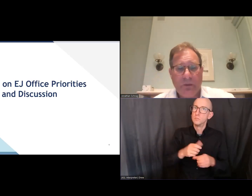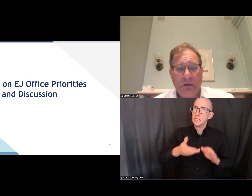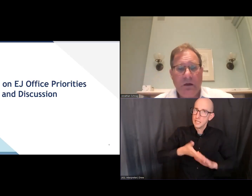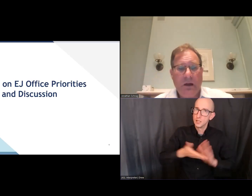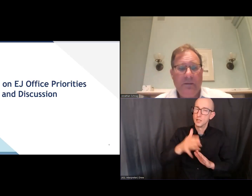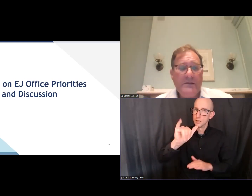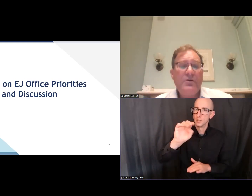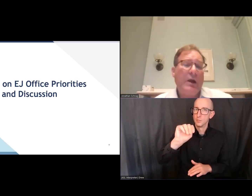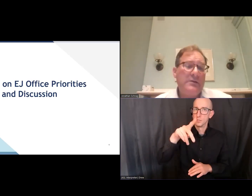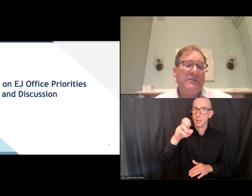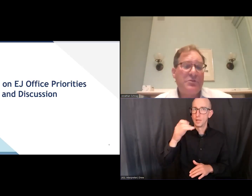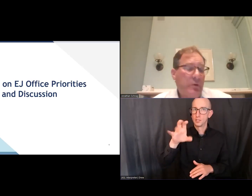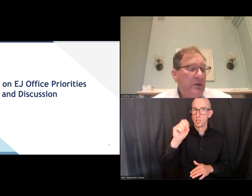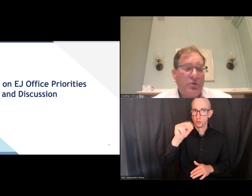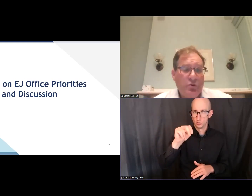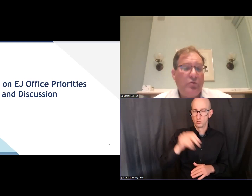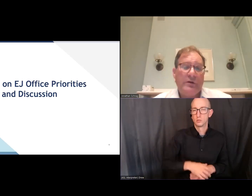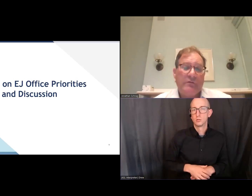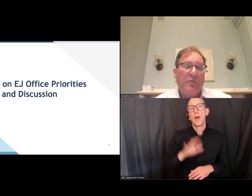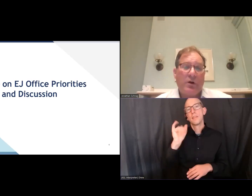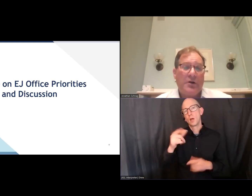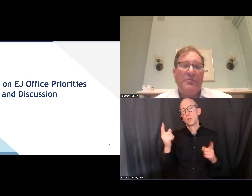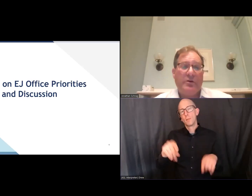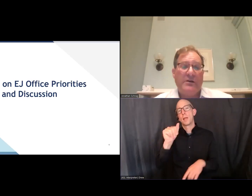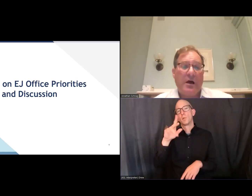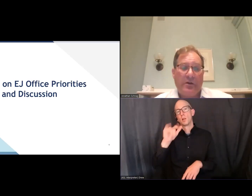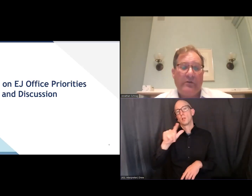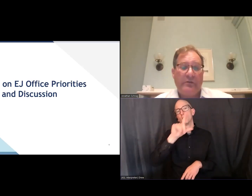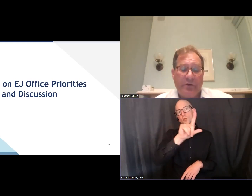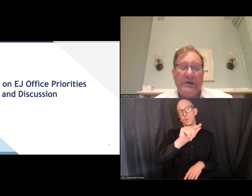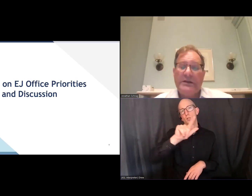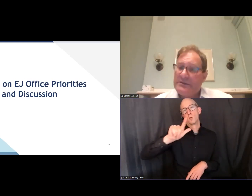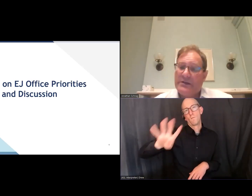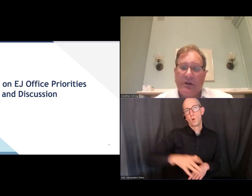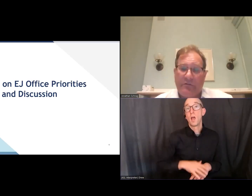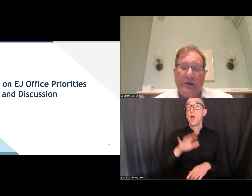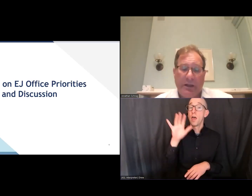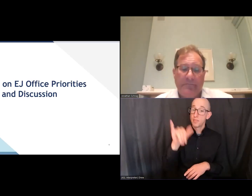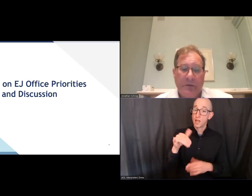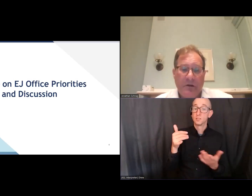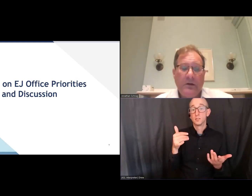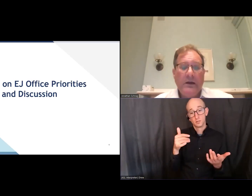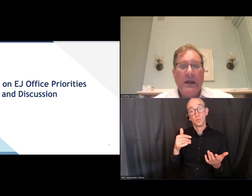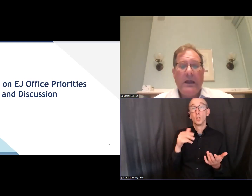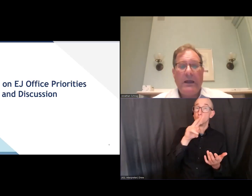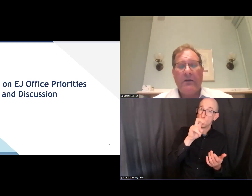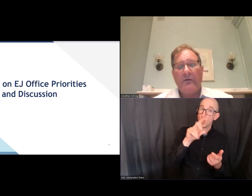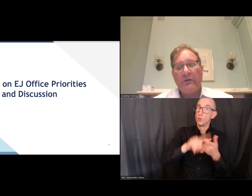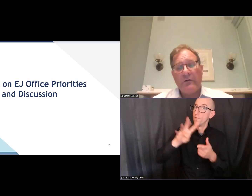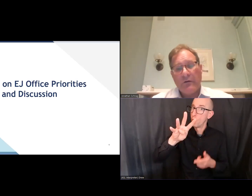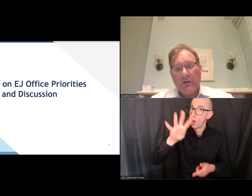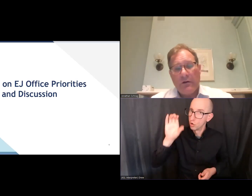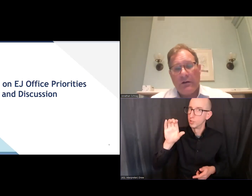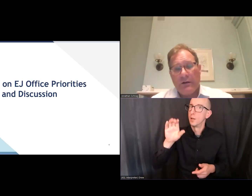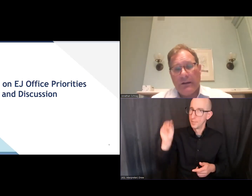2024. And that's a grant of between $200 and $400 million. So it is serious money. And